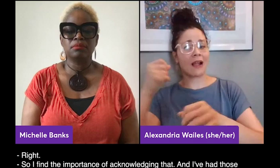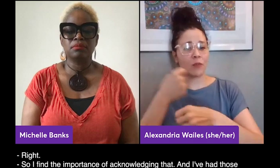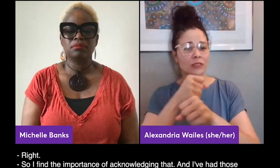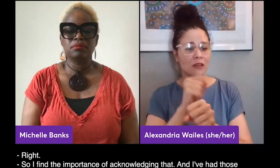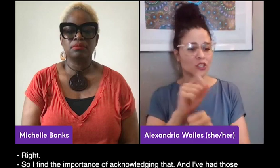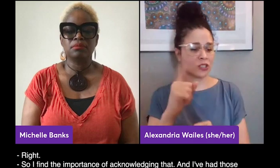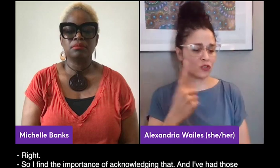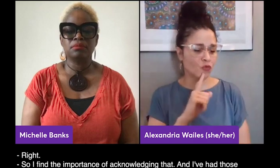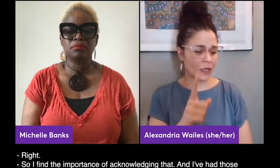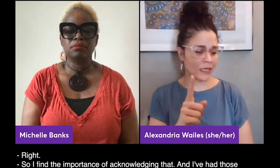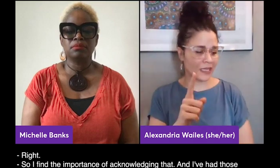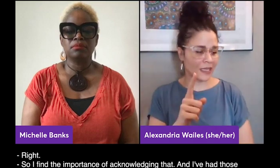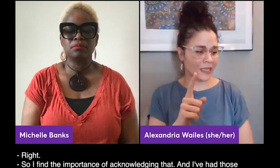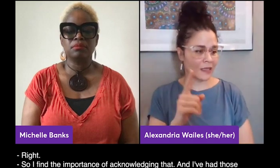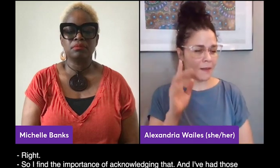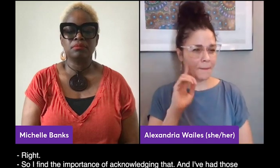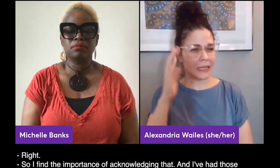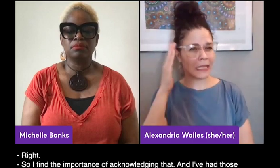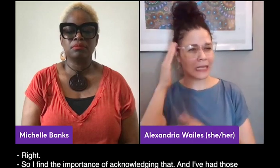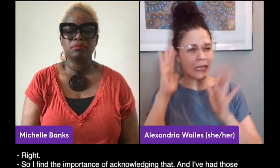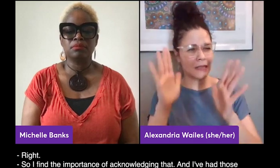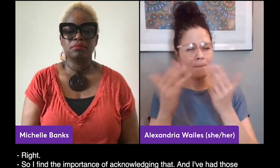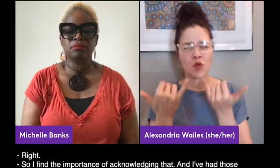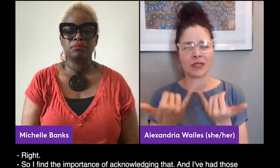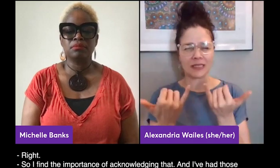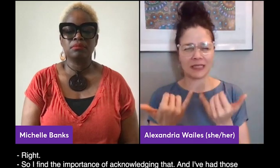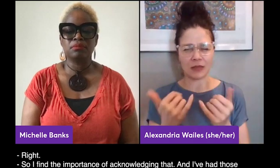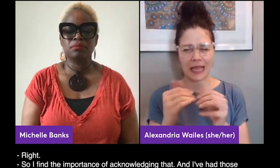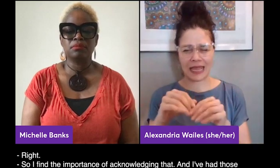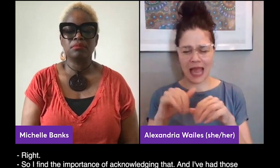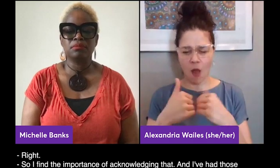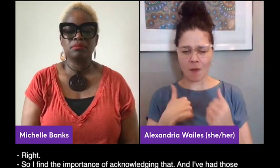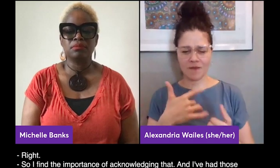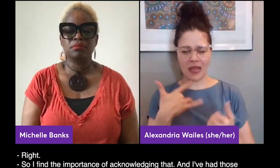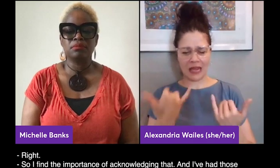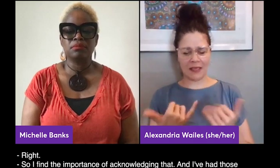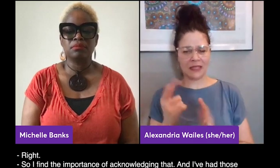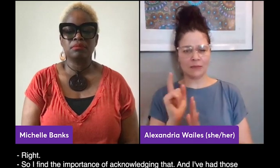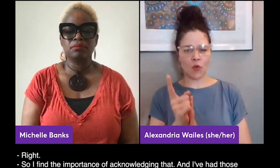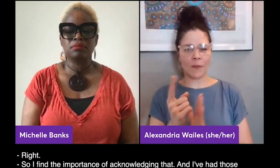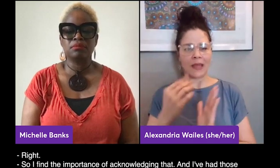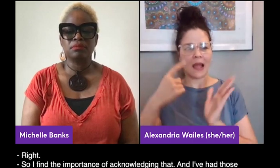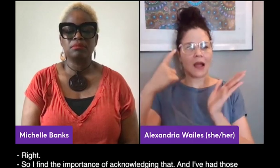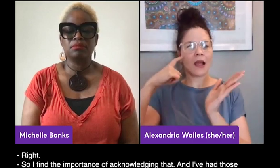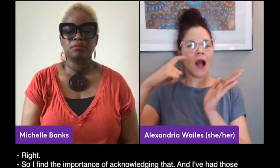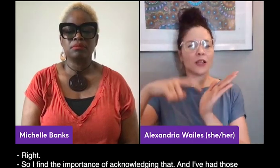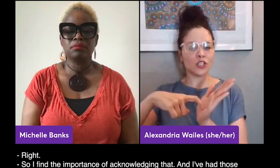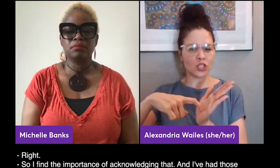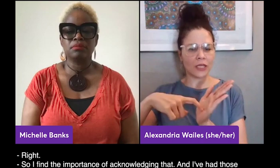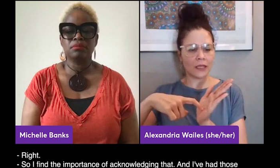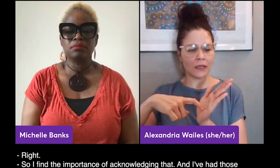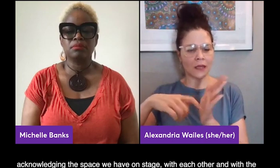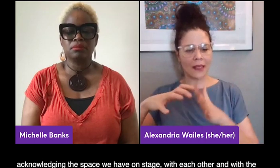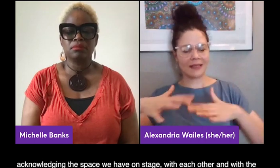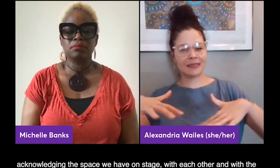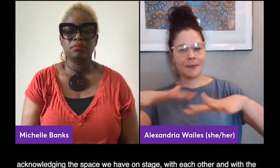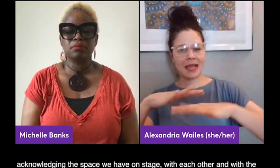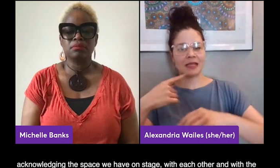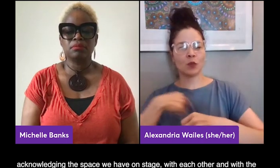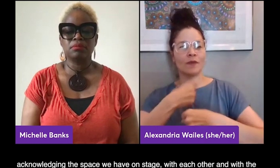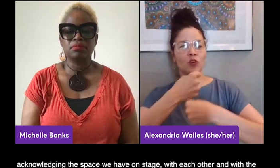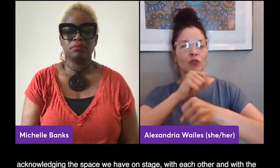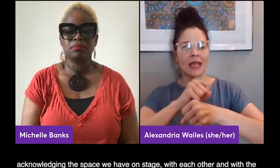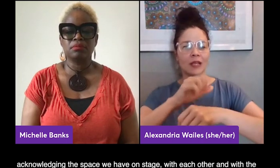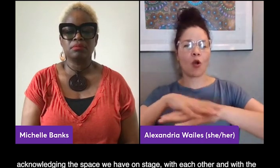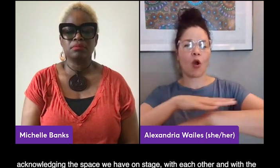production, and really being present, aware of how I feel in the moment, acknowledging the space we